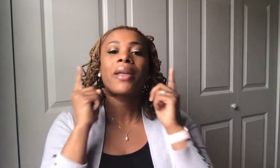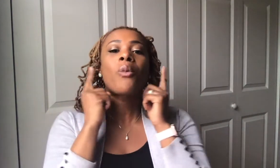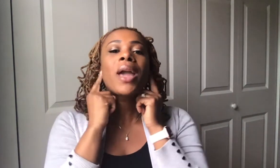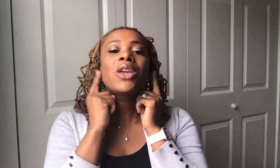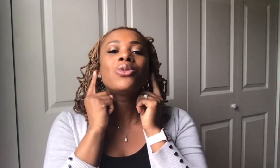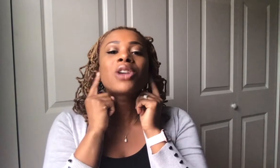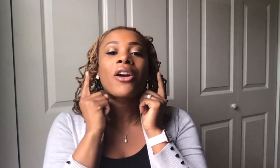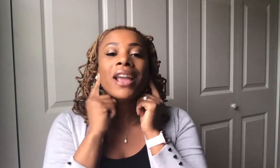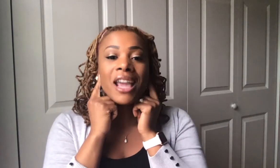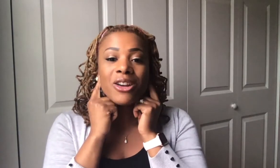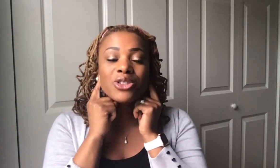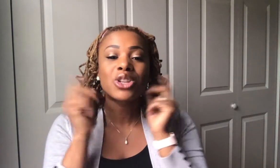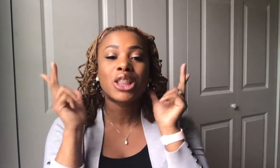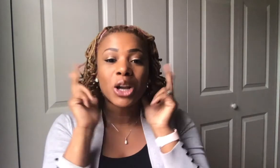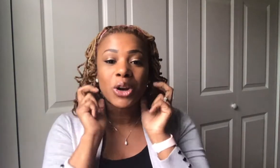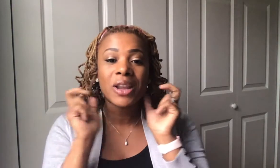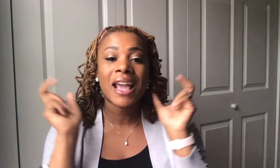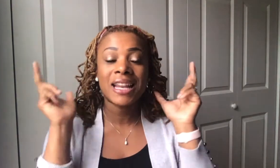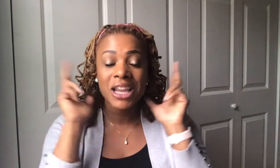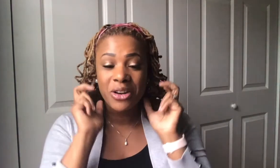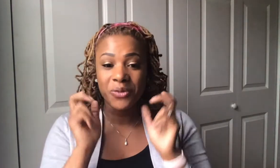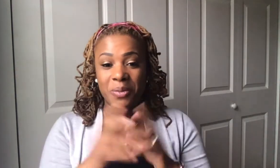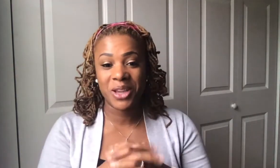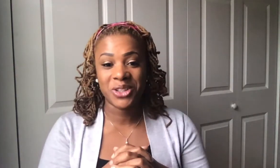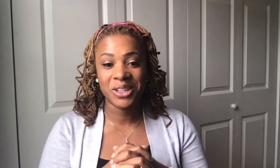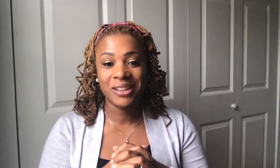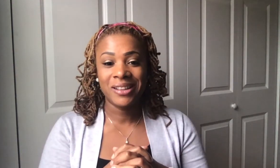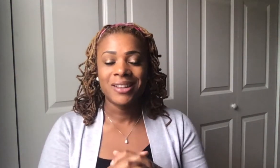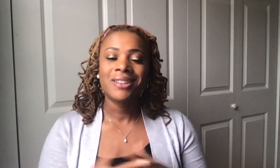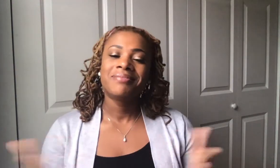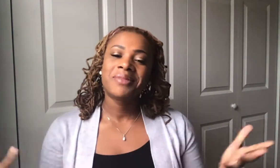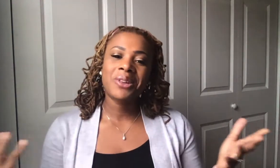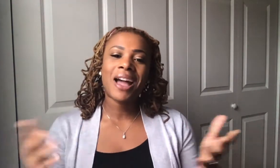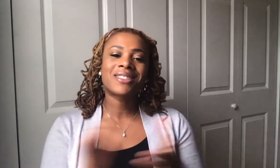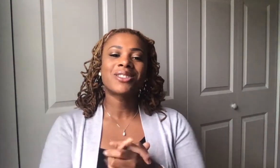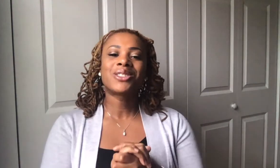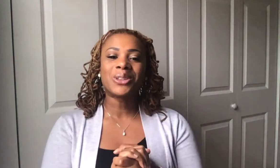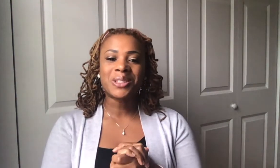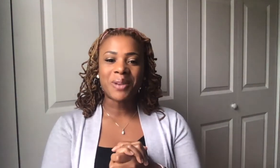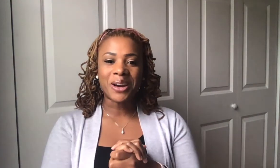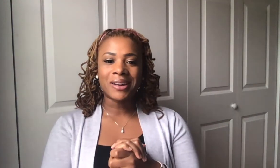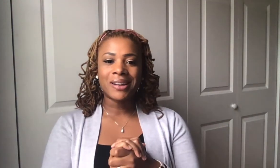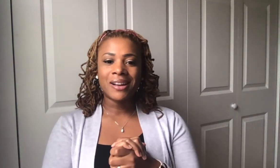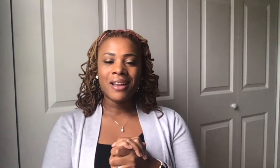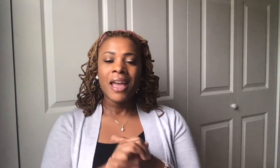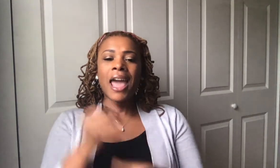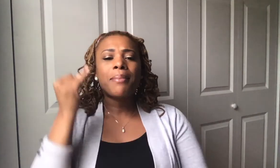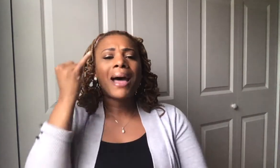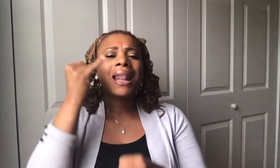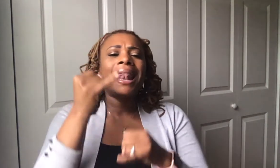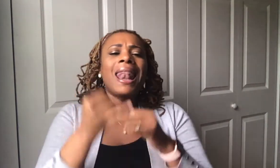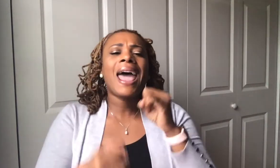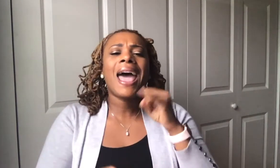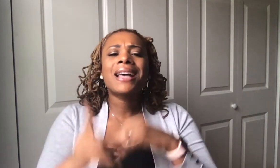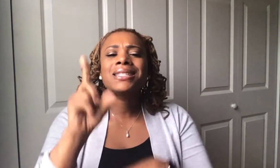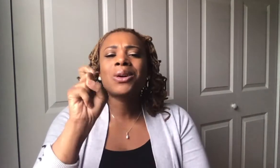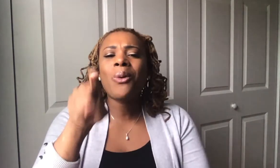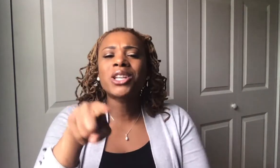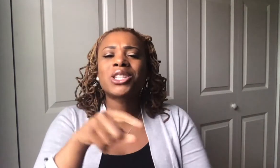we use our ears to learn and hear information. You guys are so smart. And my last question for